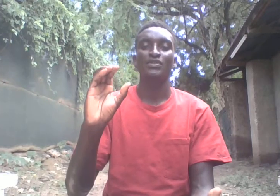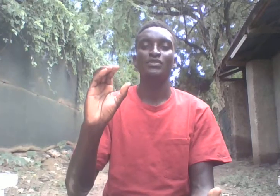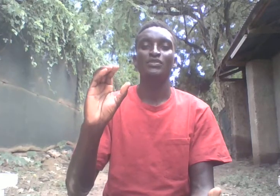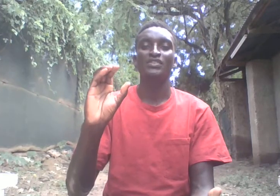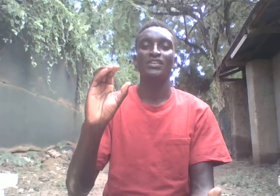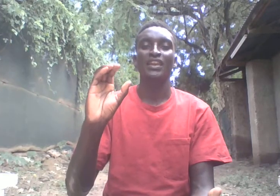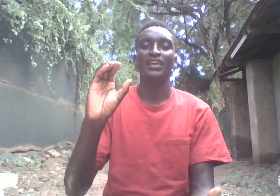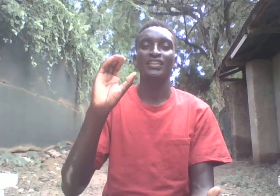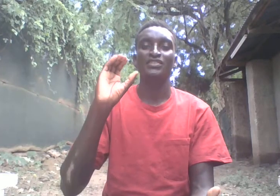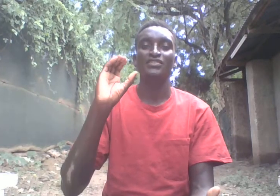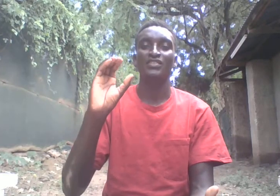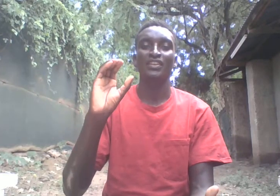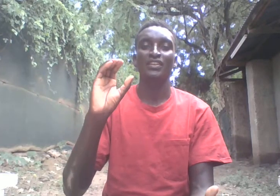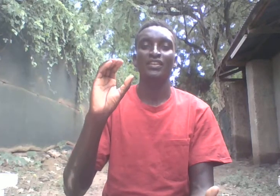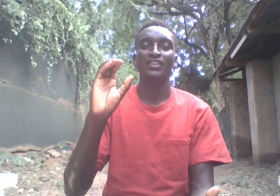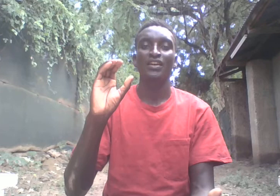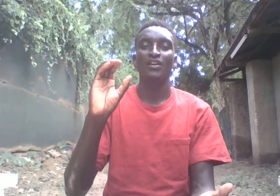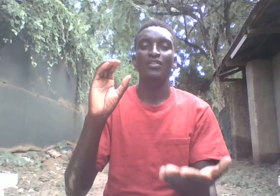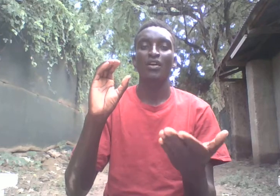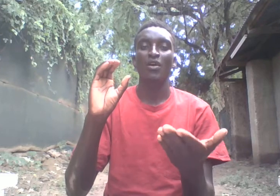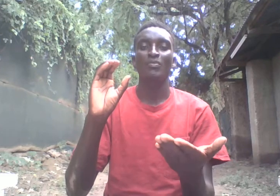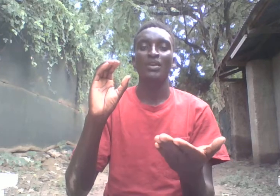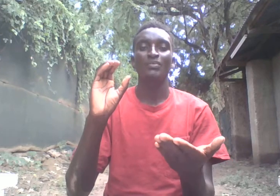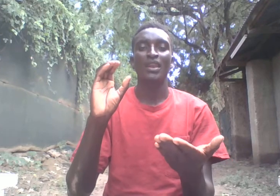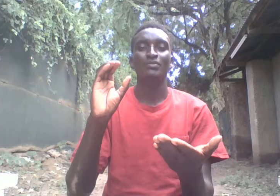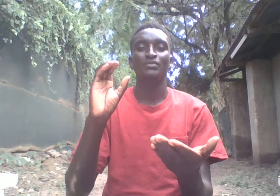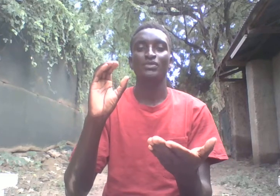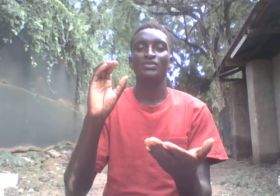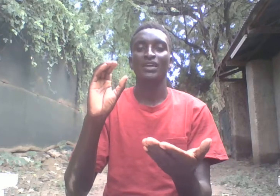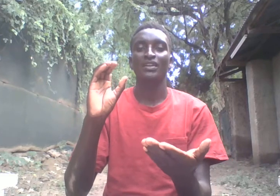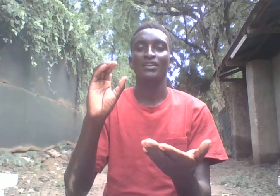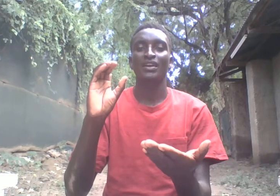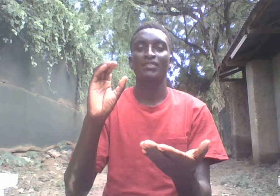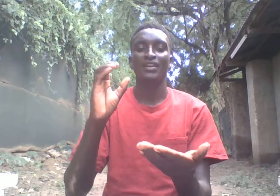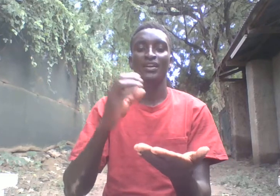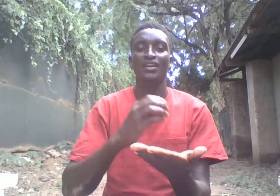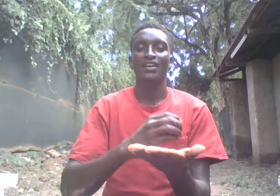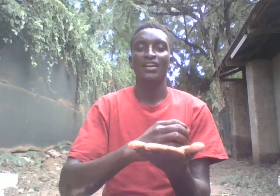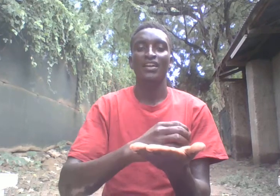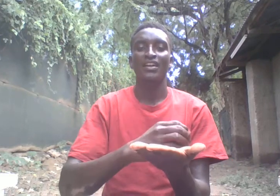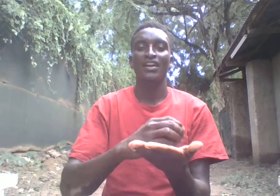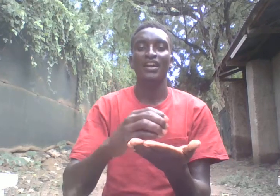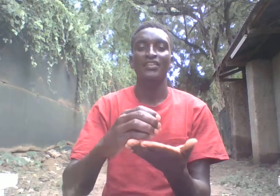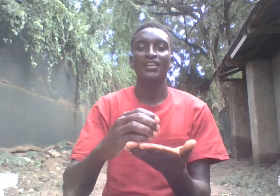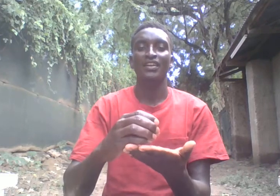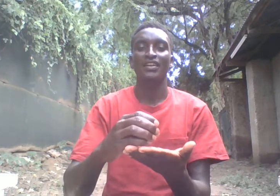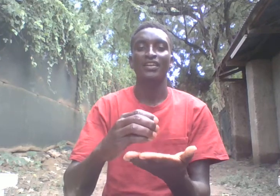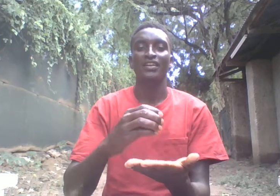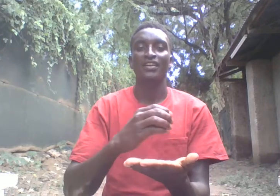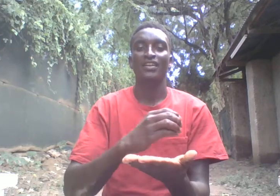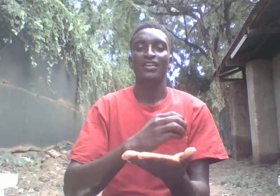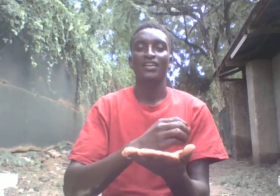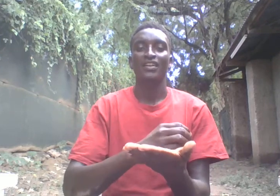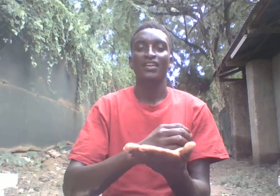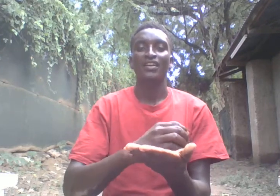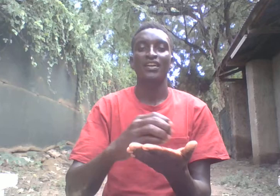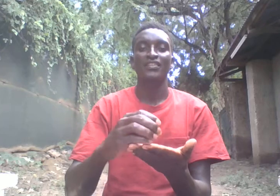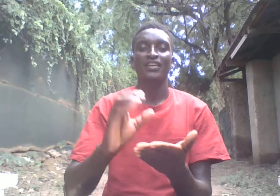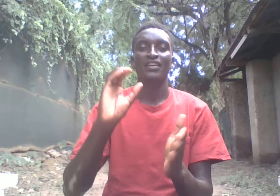use letter C on the open palm to sign career, career, career,